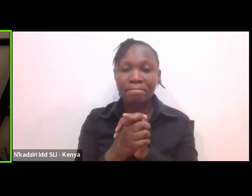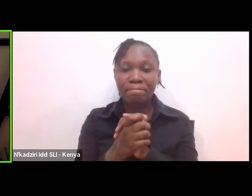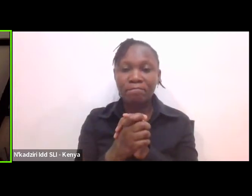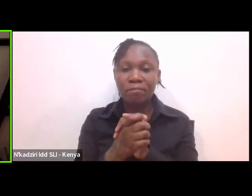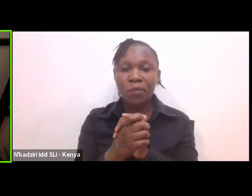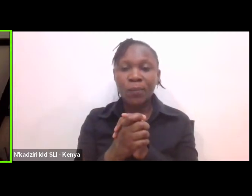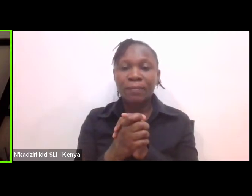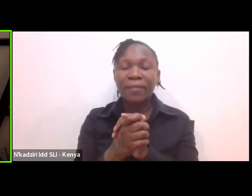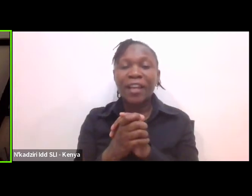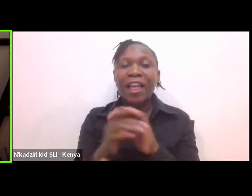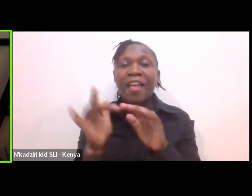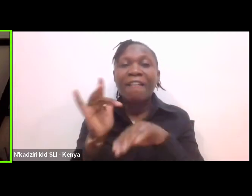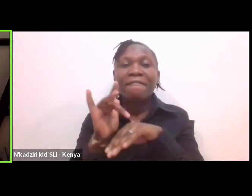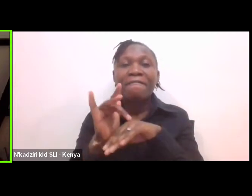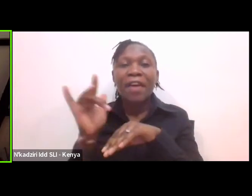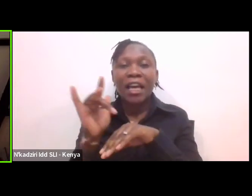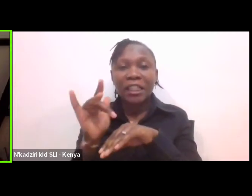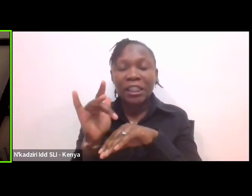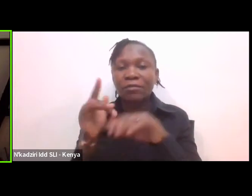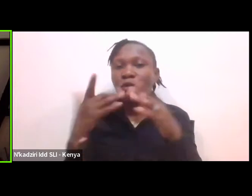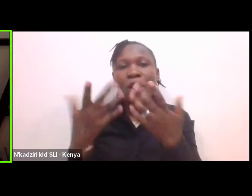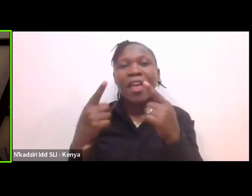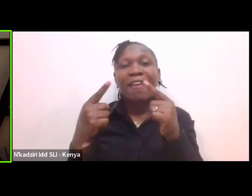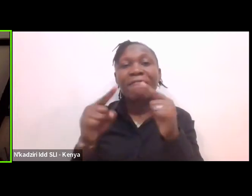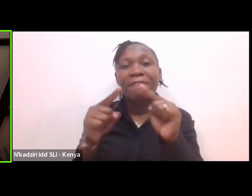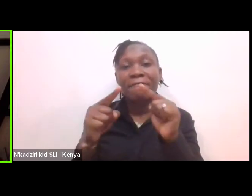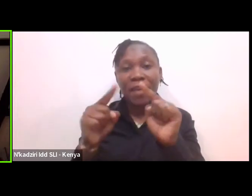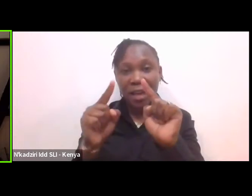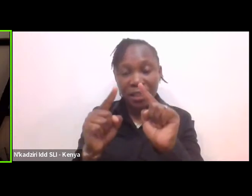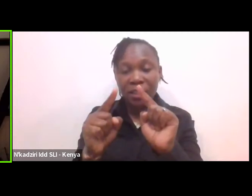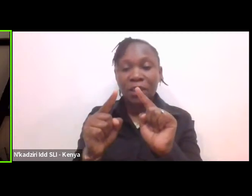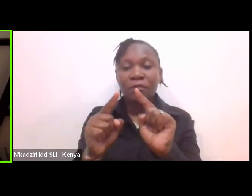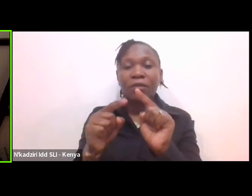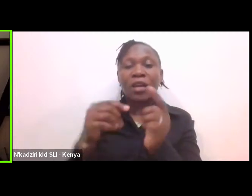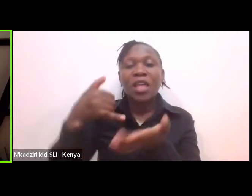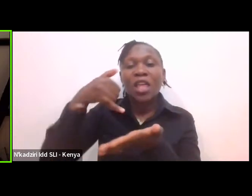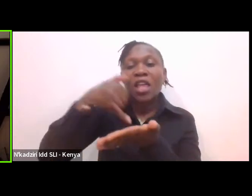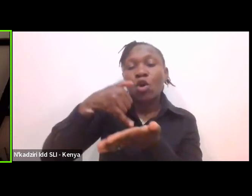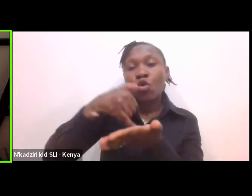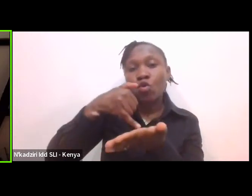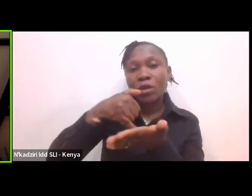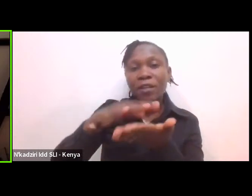effective, inclusive education curriculum.